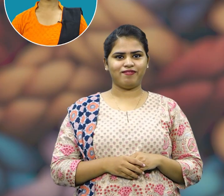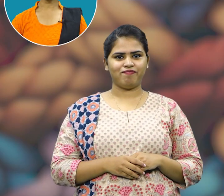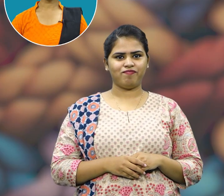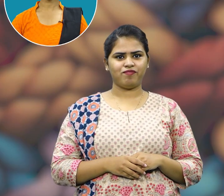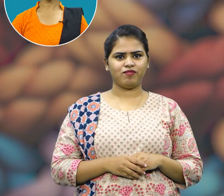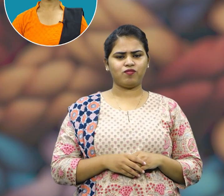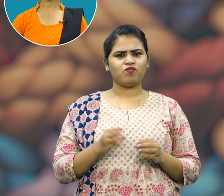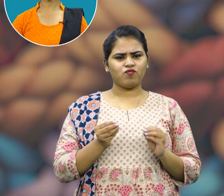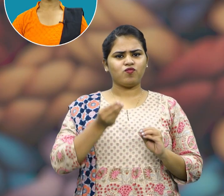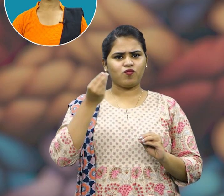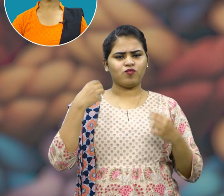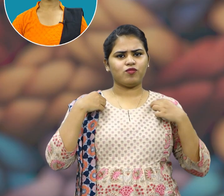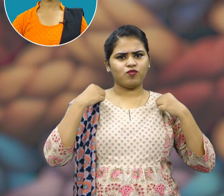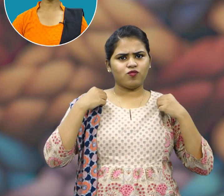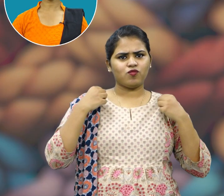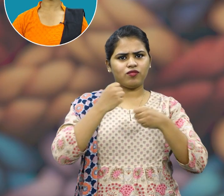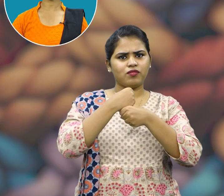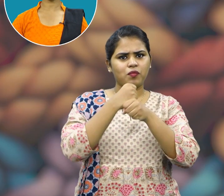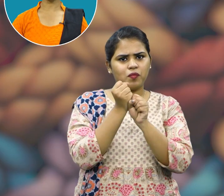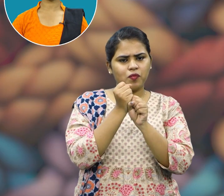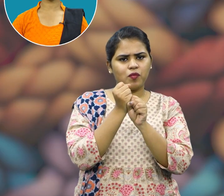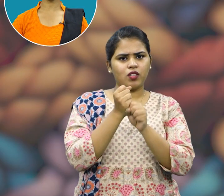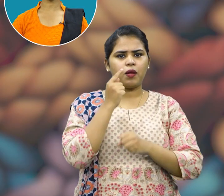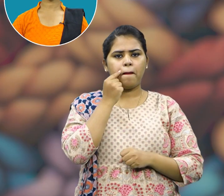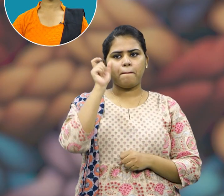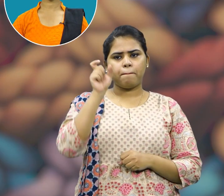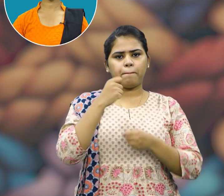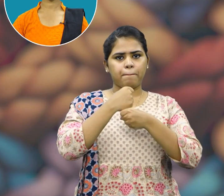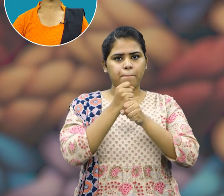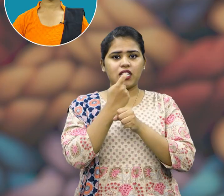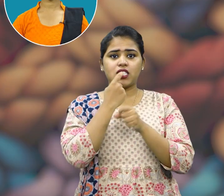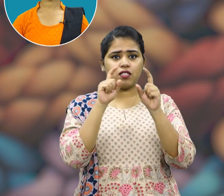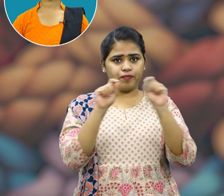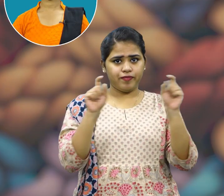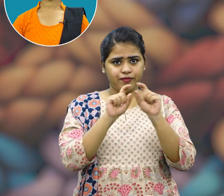Most of them are made up of synthetic fiber